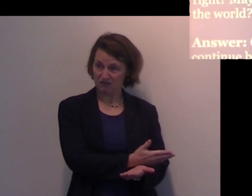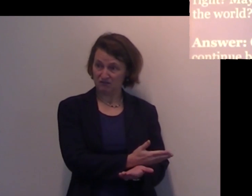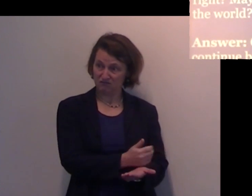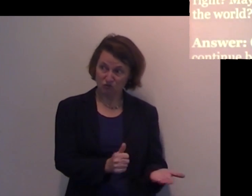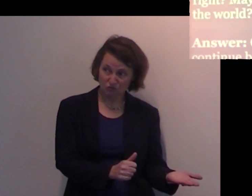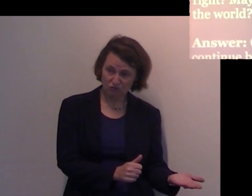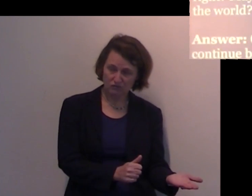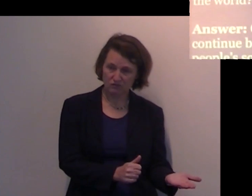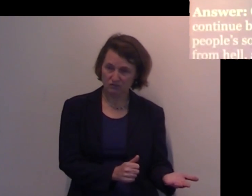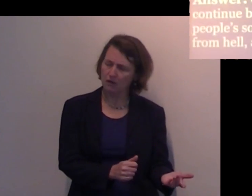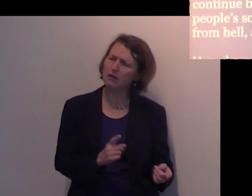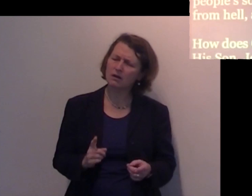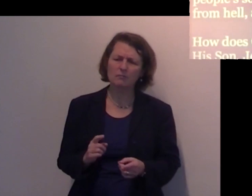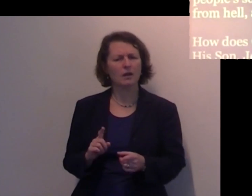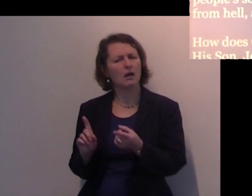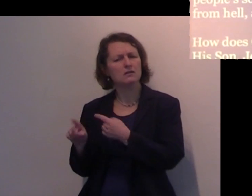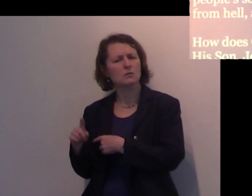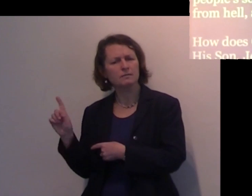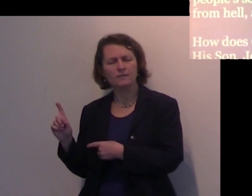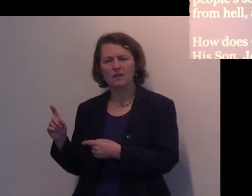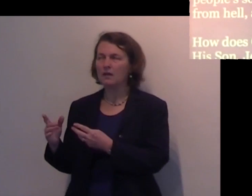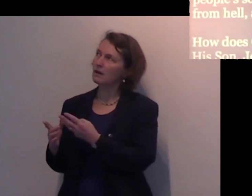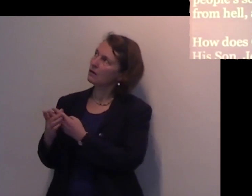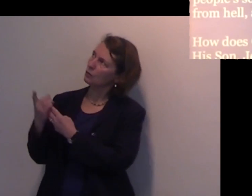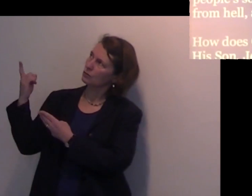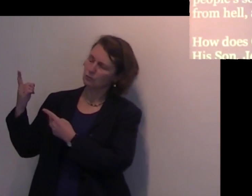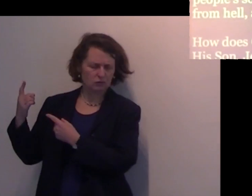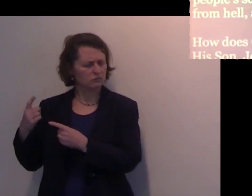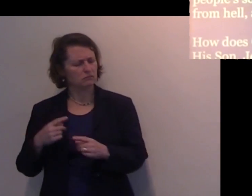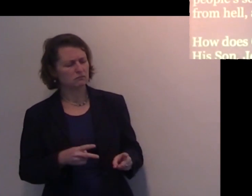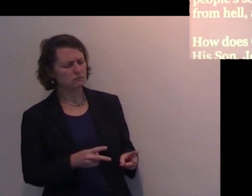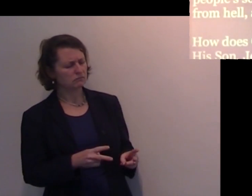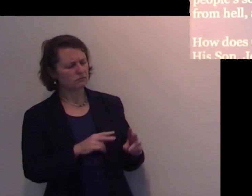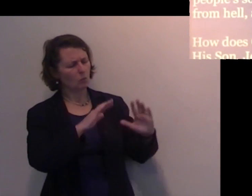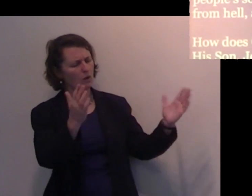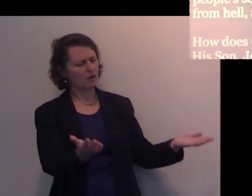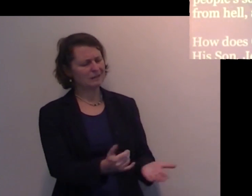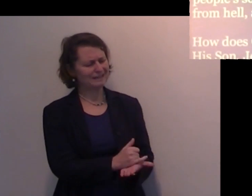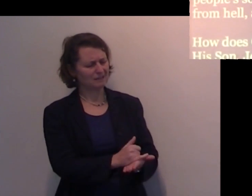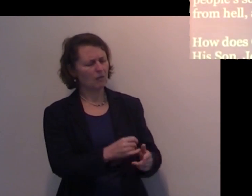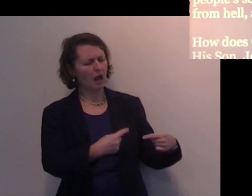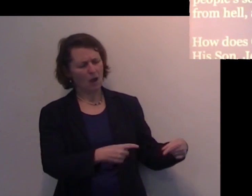Answer: God allows the world to continue because he wants to save people's